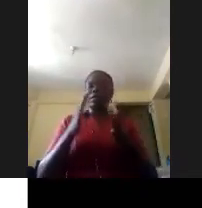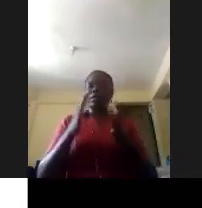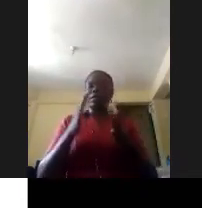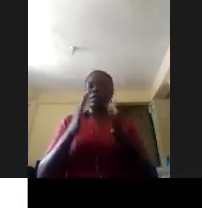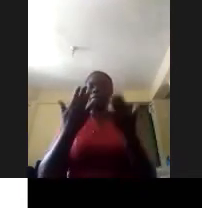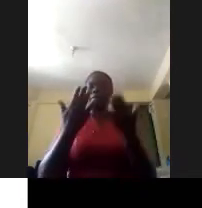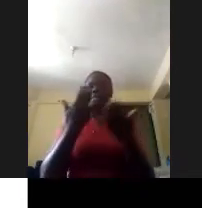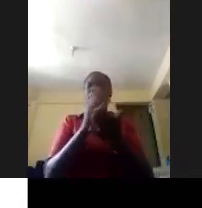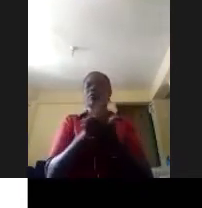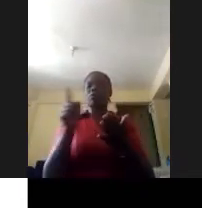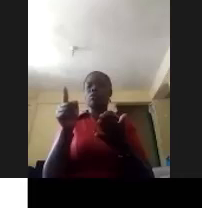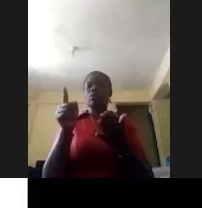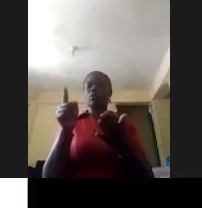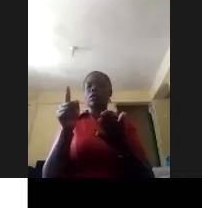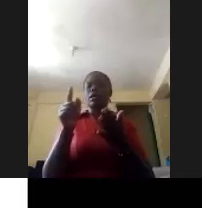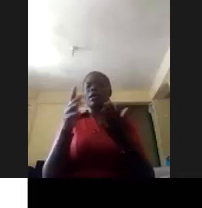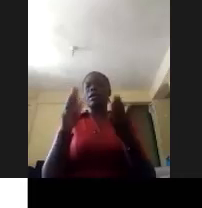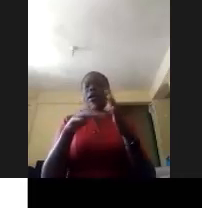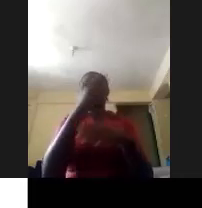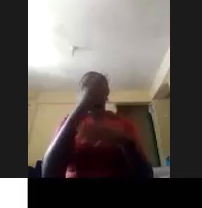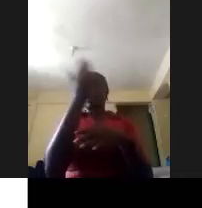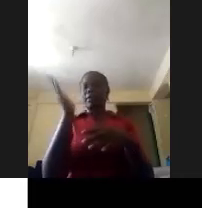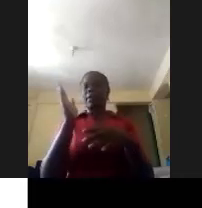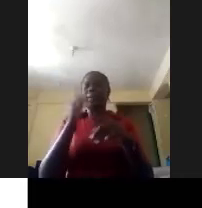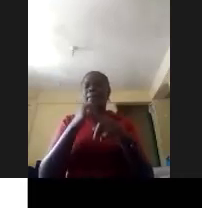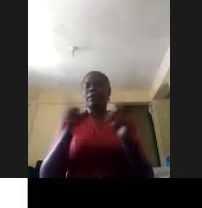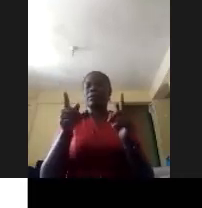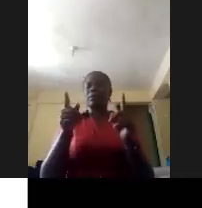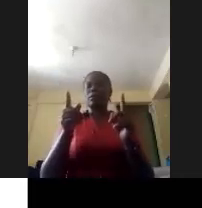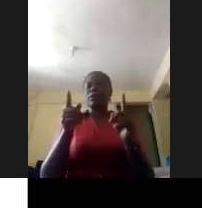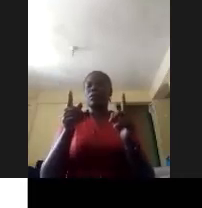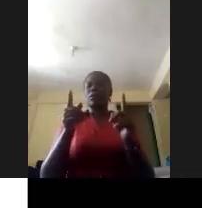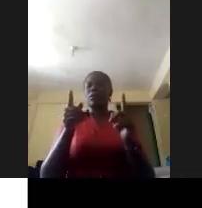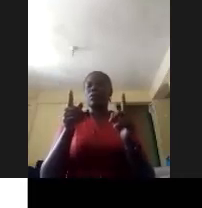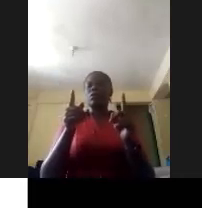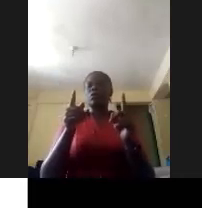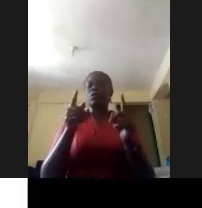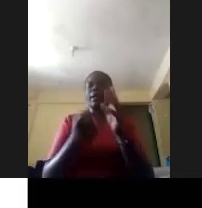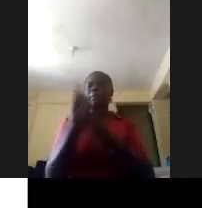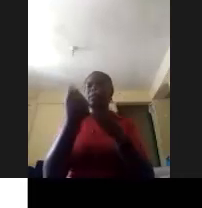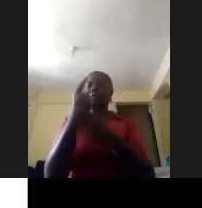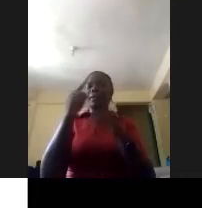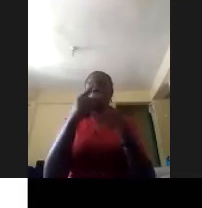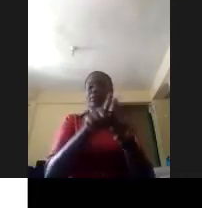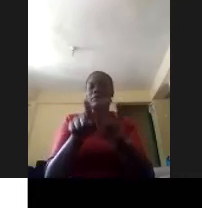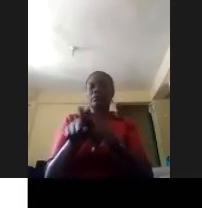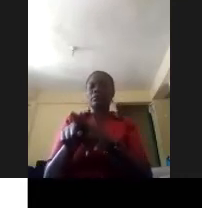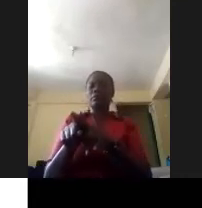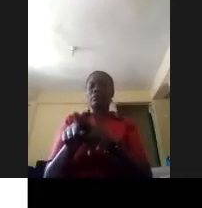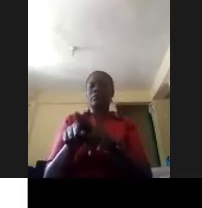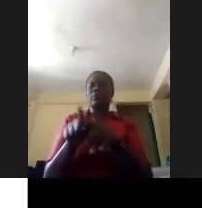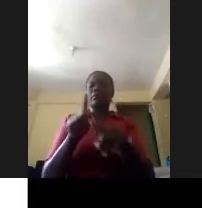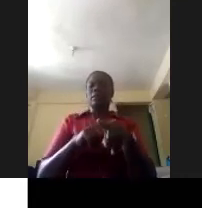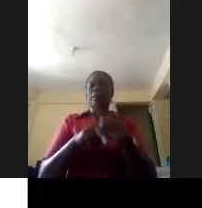are outliers, but then you're still an emerging adult. Yeah, and when we talk